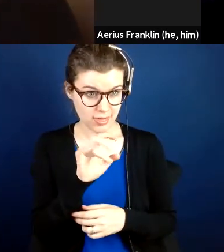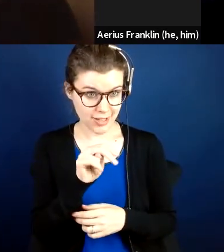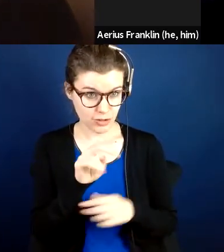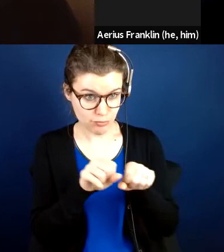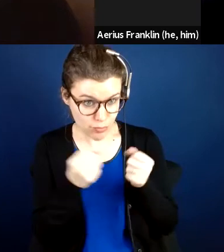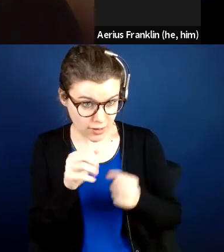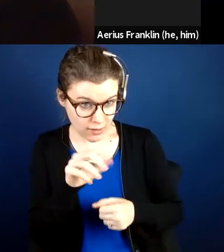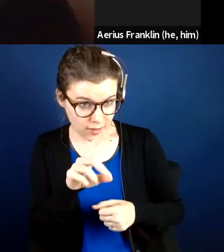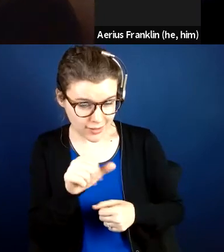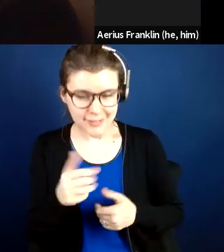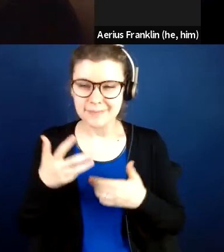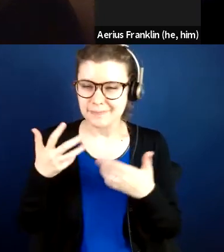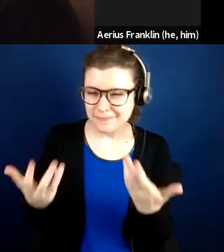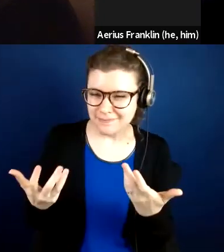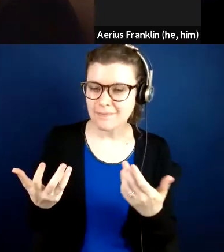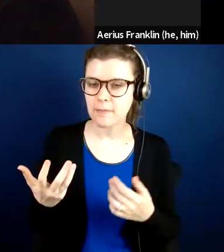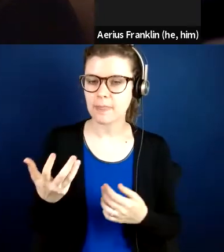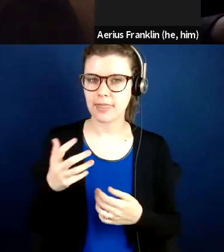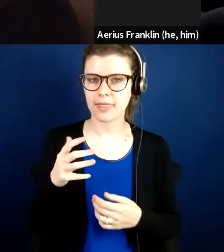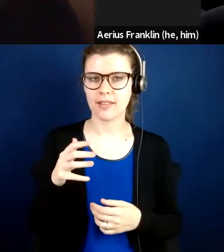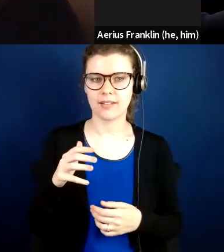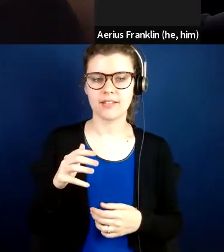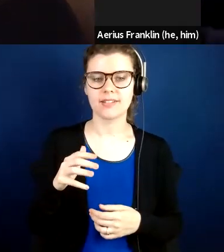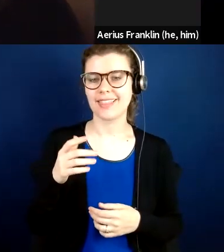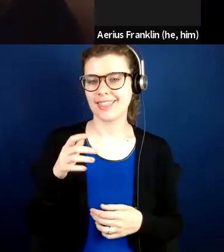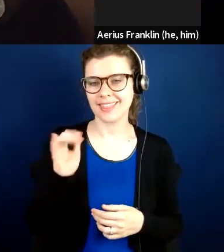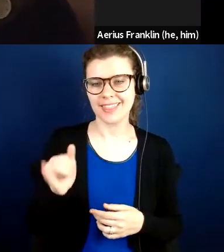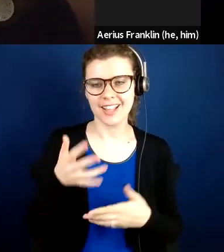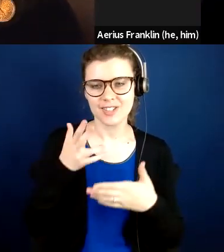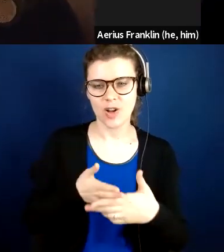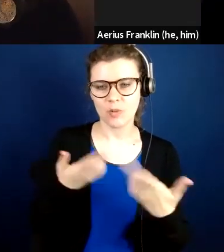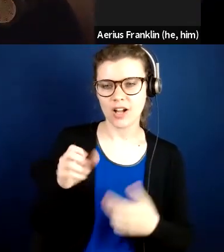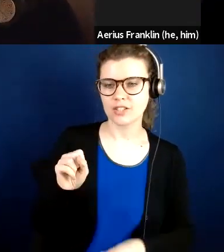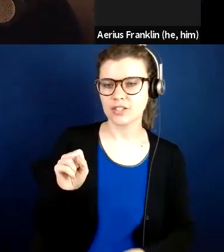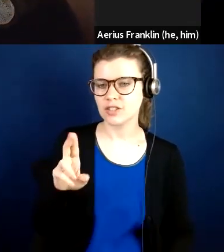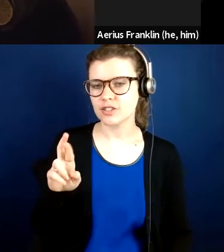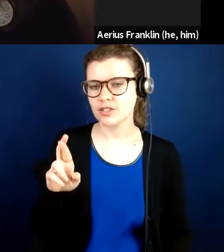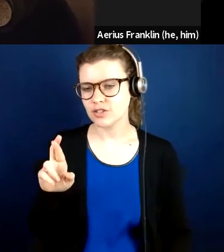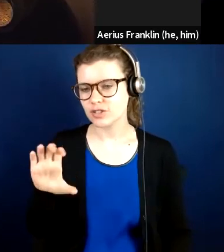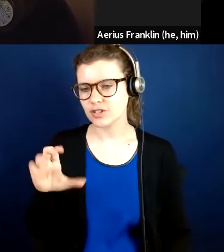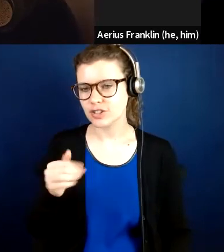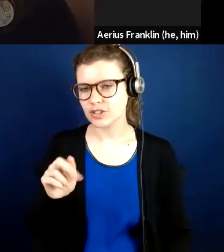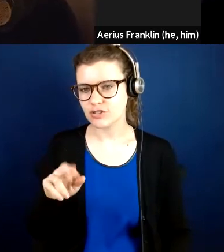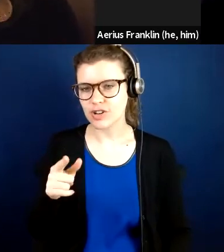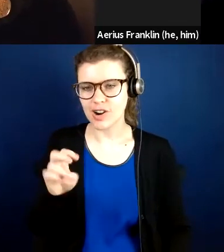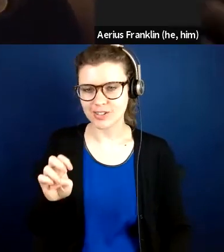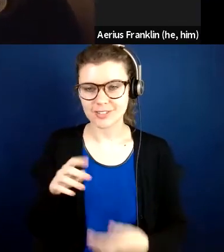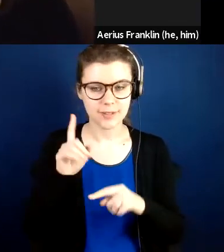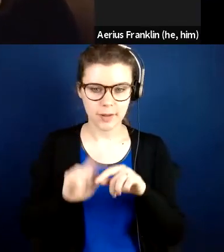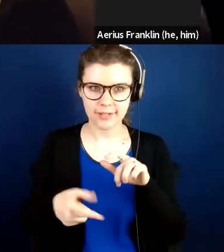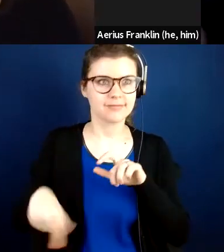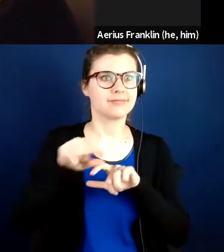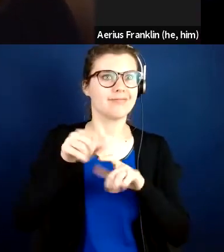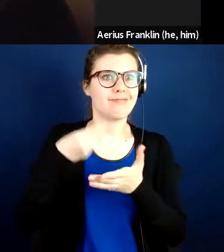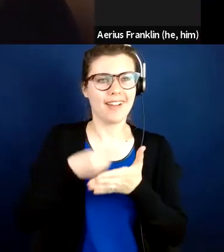Well, what we were looking for is a surcharge. You can't, Okay. you can't surcharge people. Like you